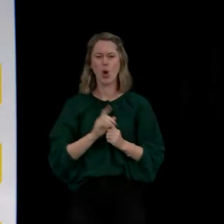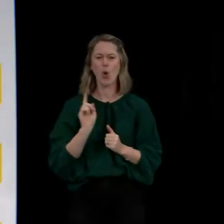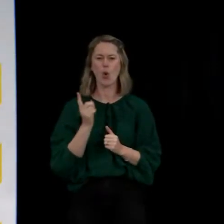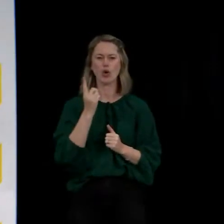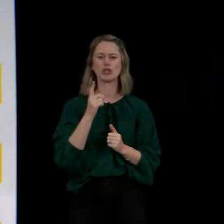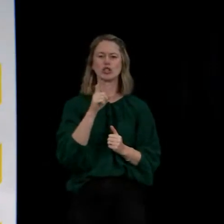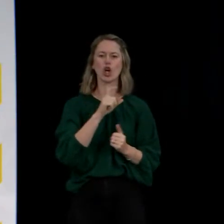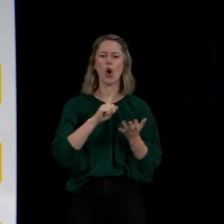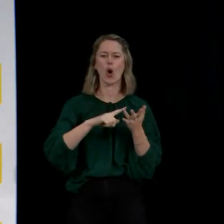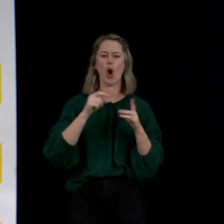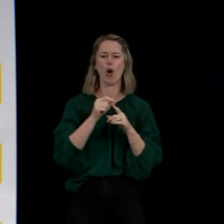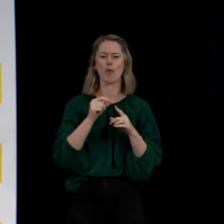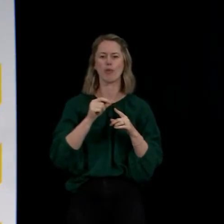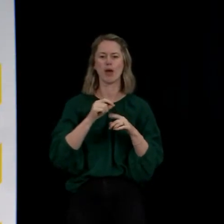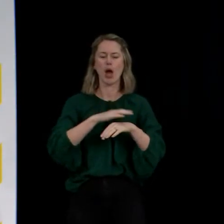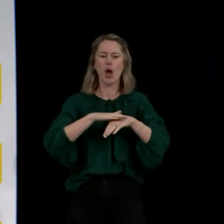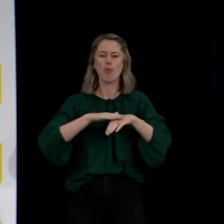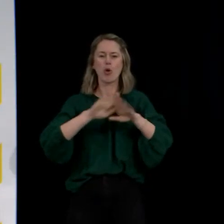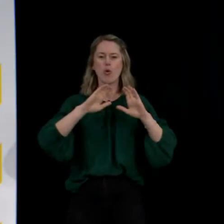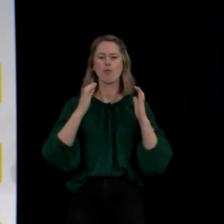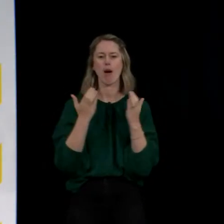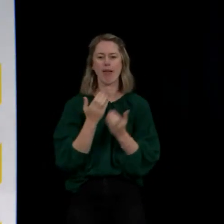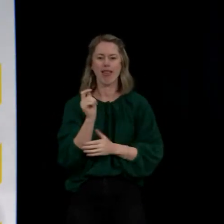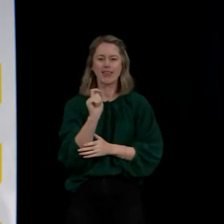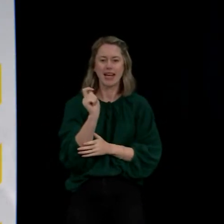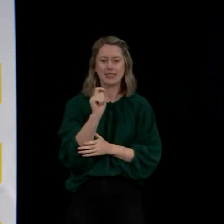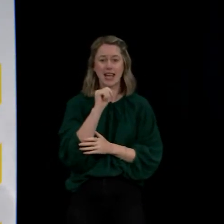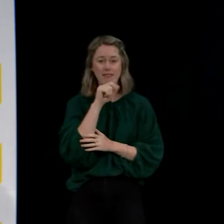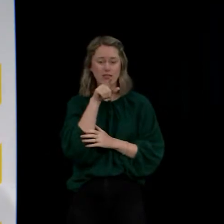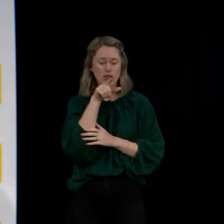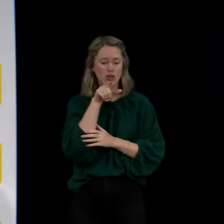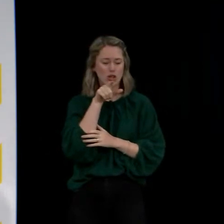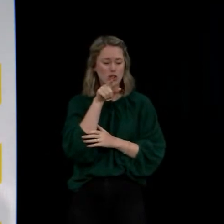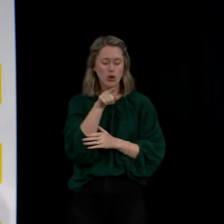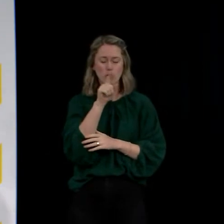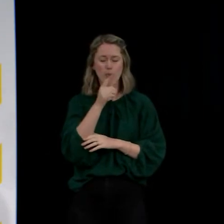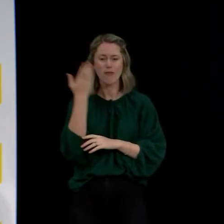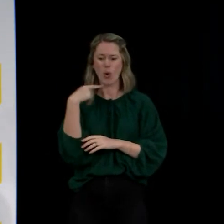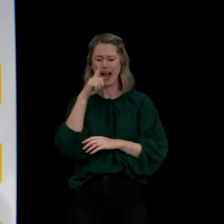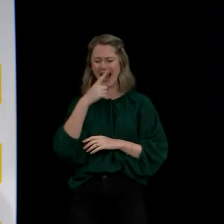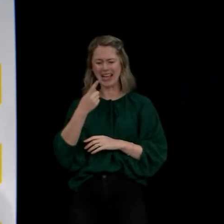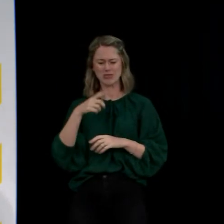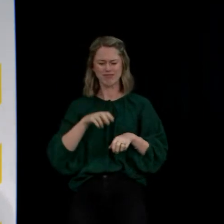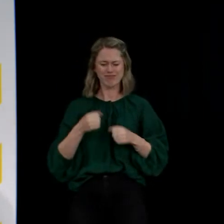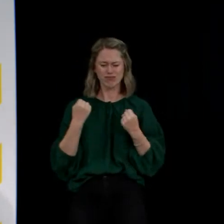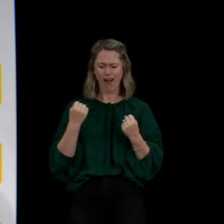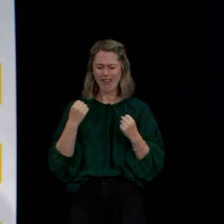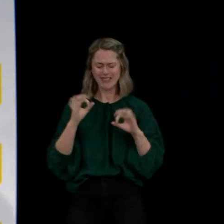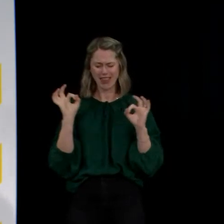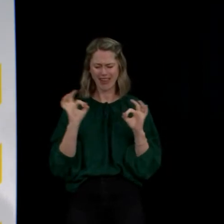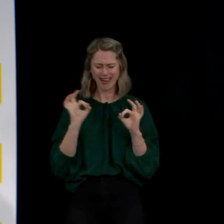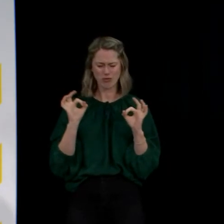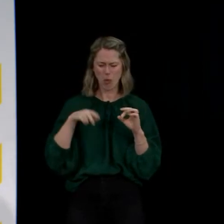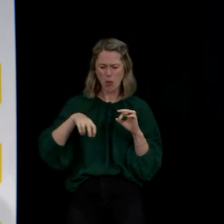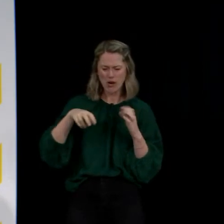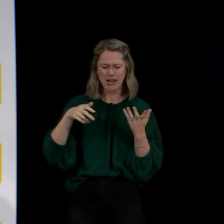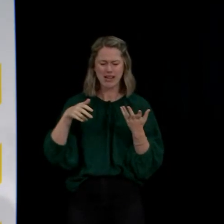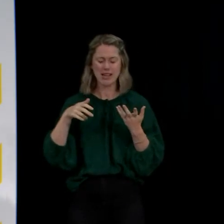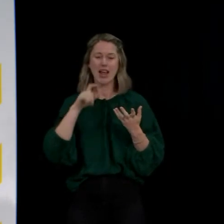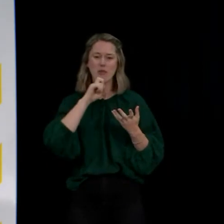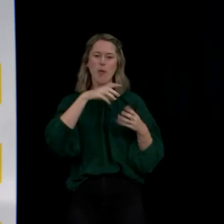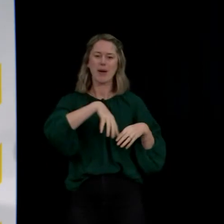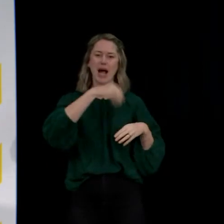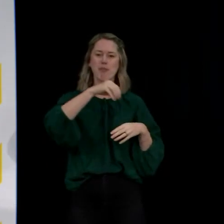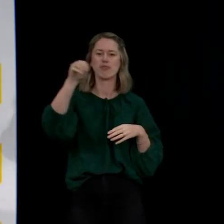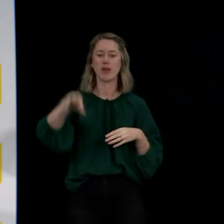taxis will transfer people who have previously been unable to get to vaccination centres for free. This service is those having their first